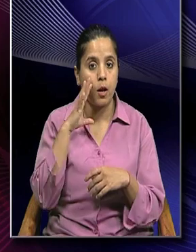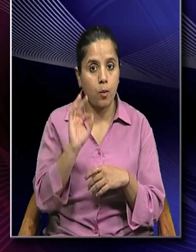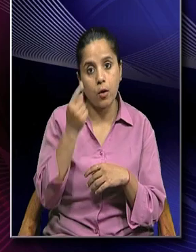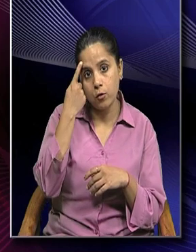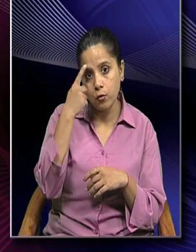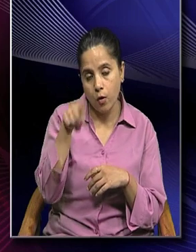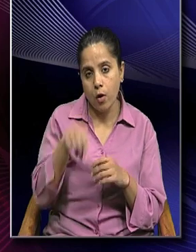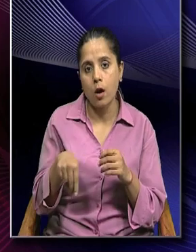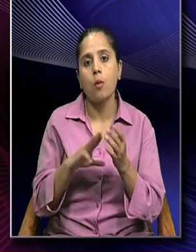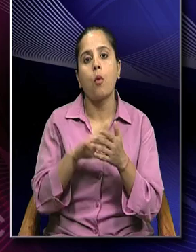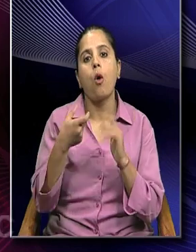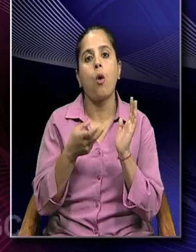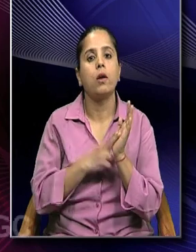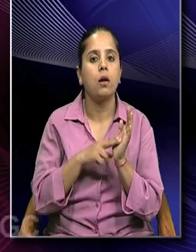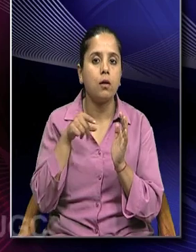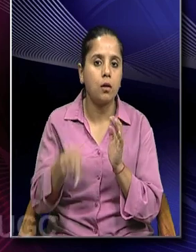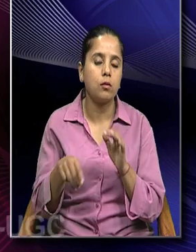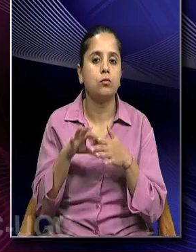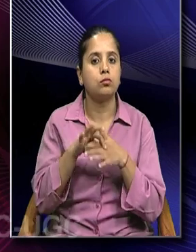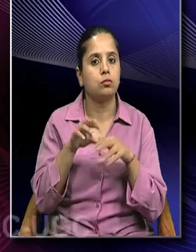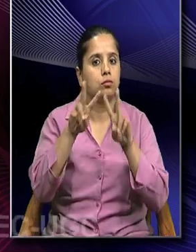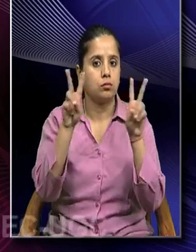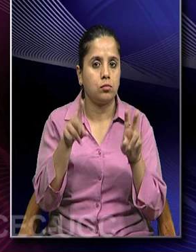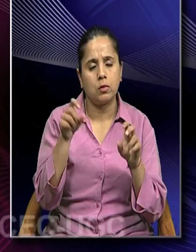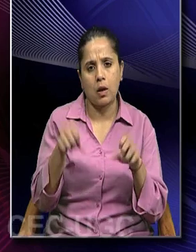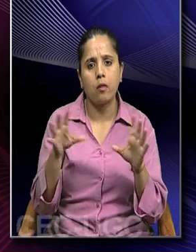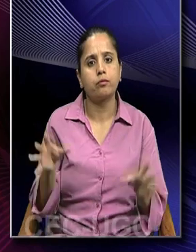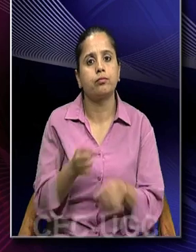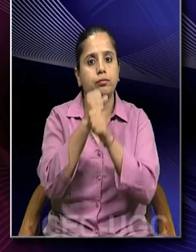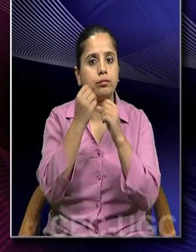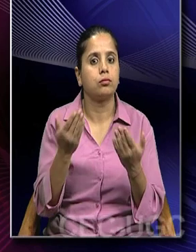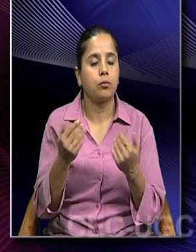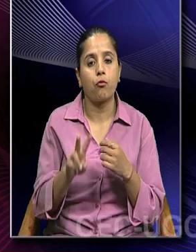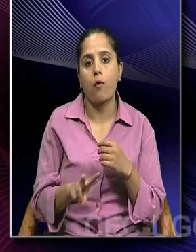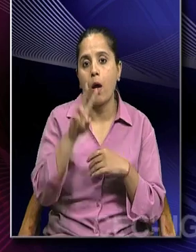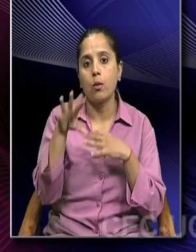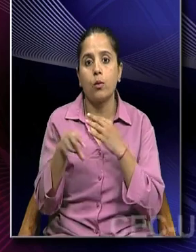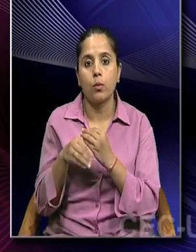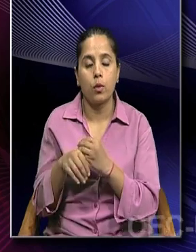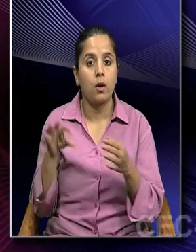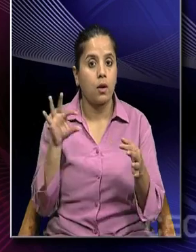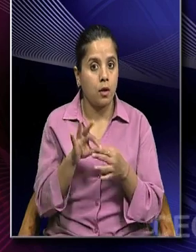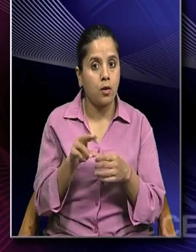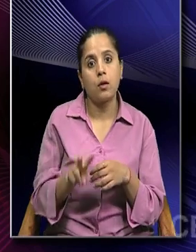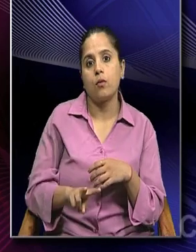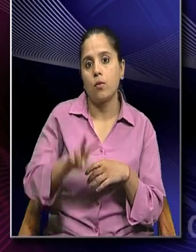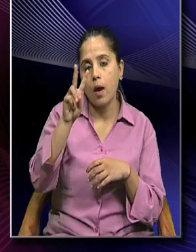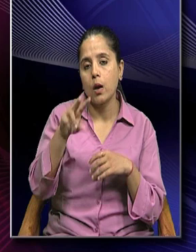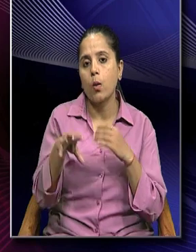the modern context, and it can be summed up as value addition with that of values